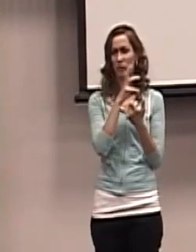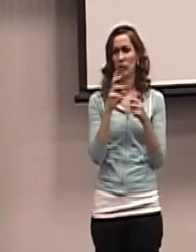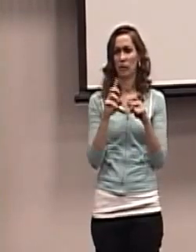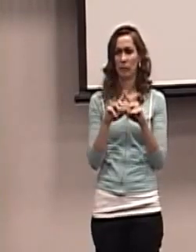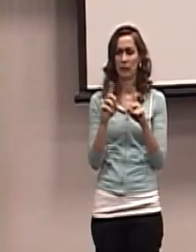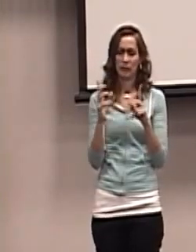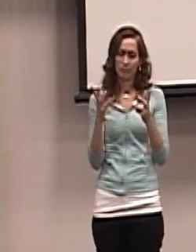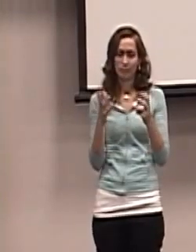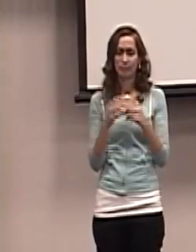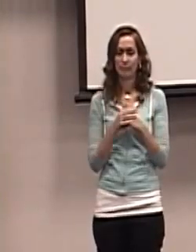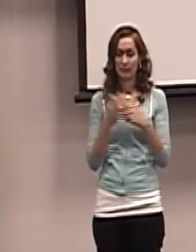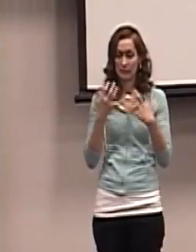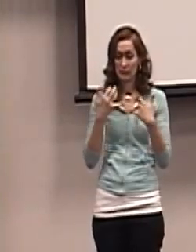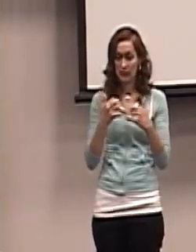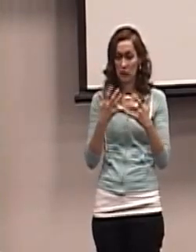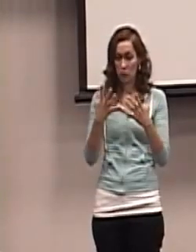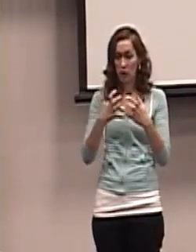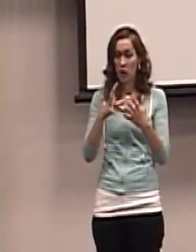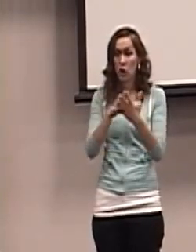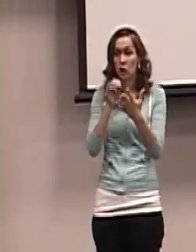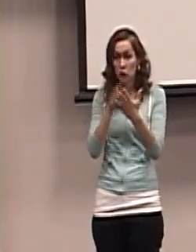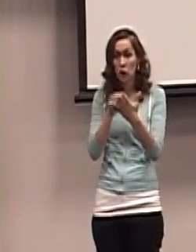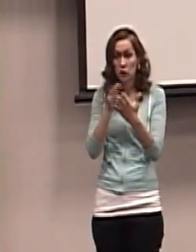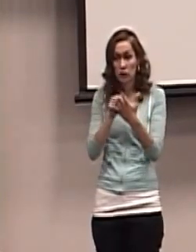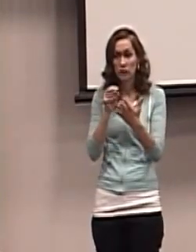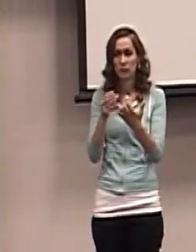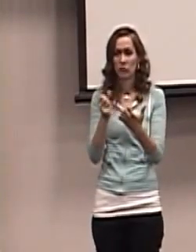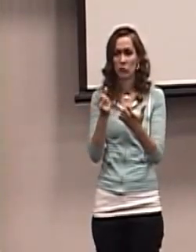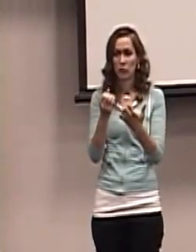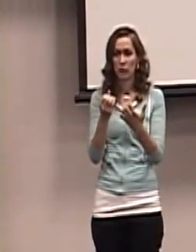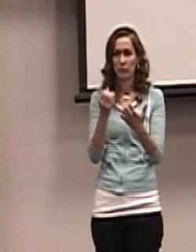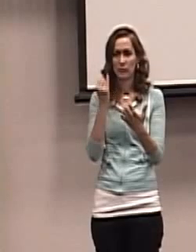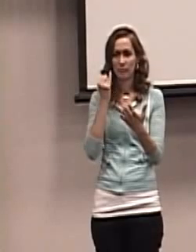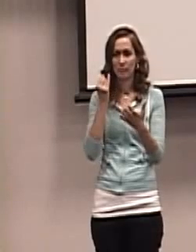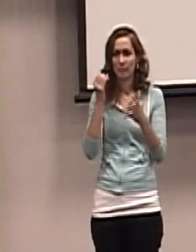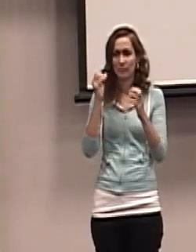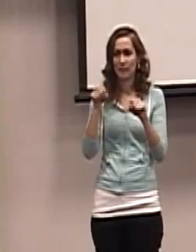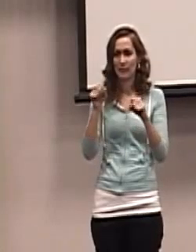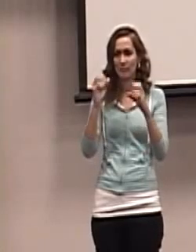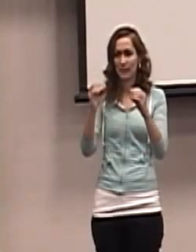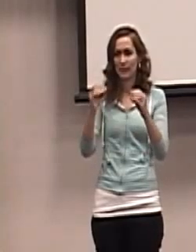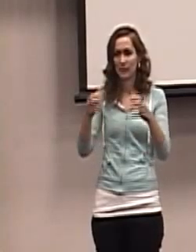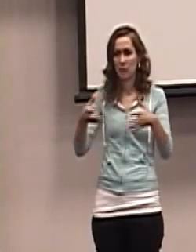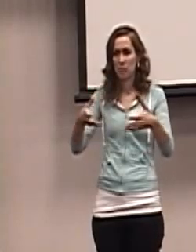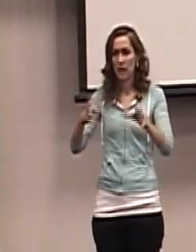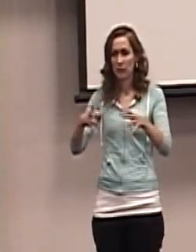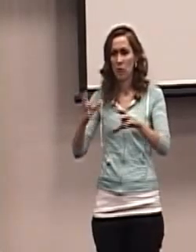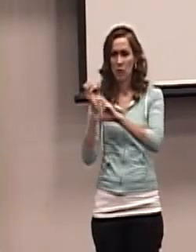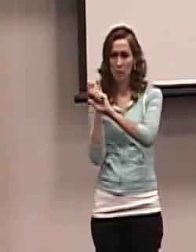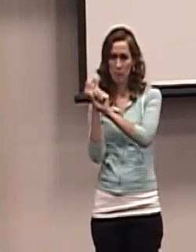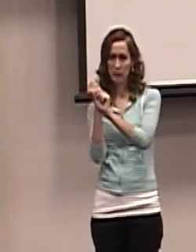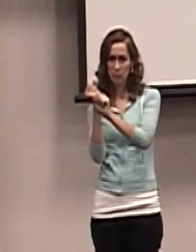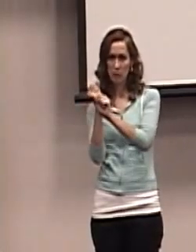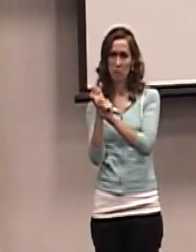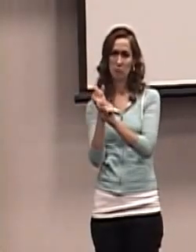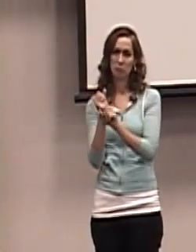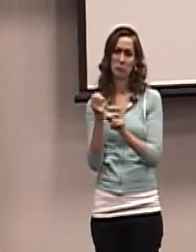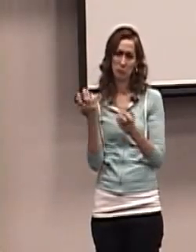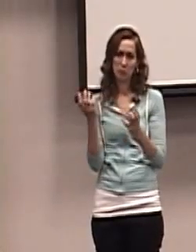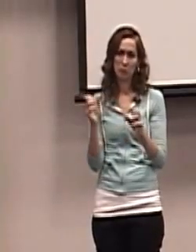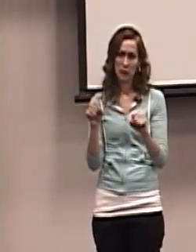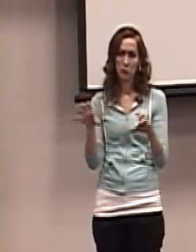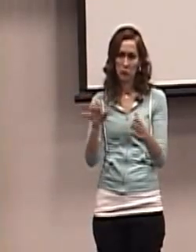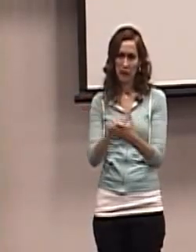but they still would like to learn them, and things like basketball and baseball particularly. So that's an area.